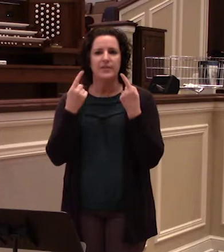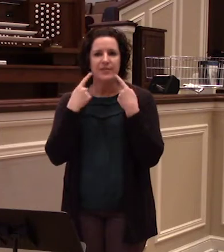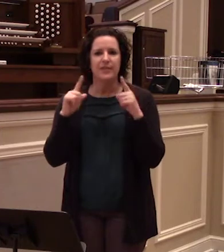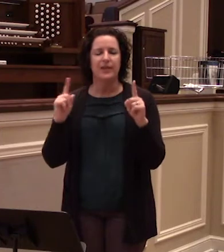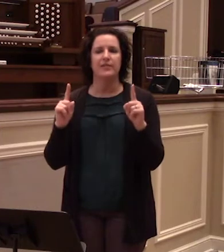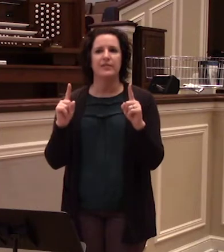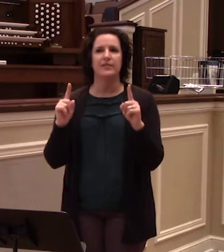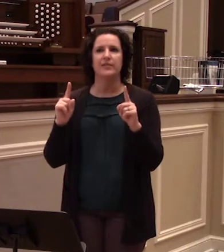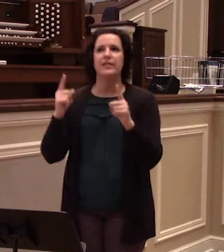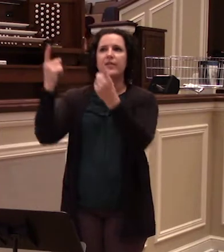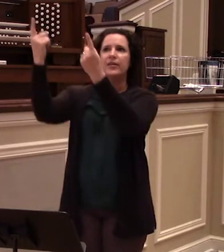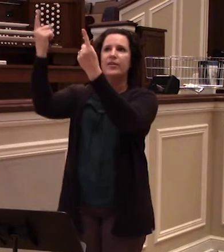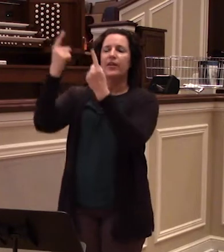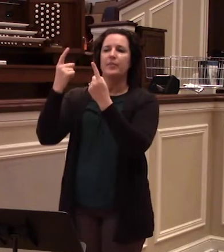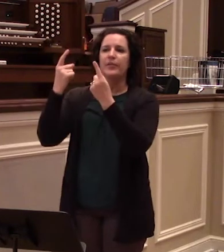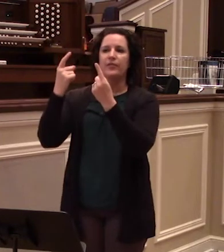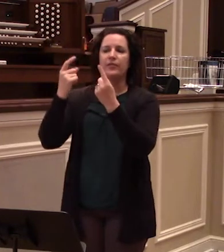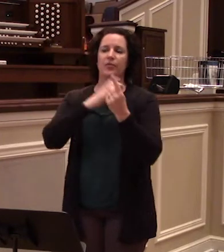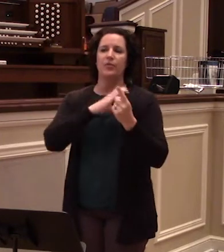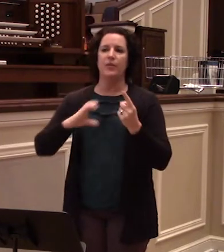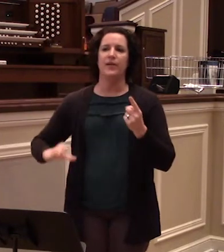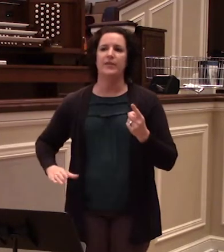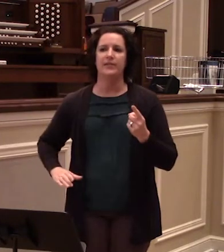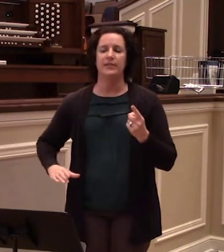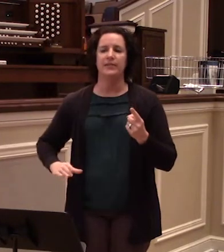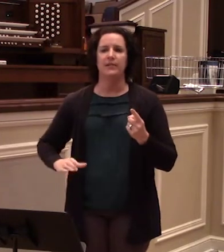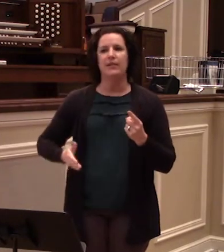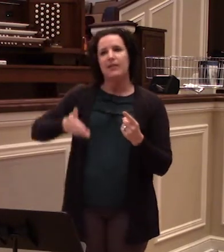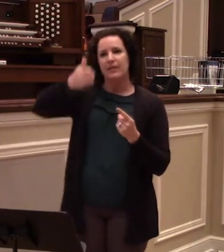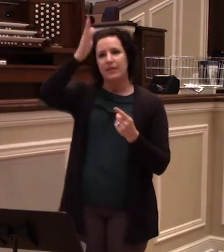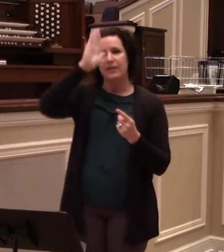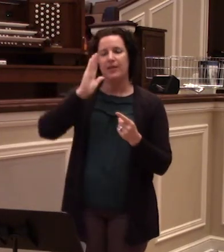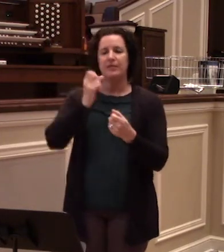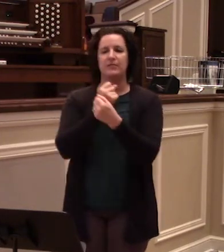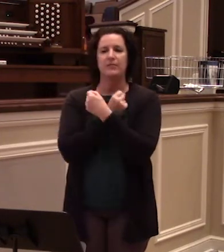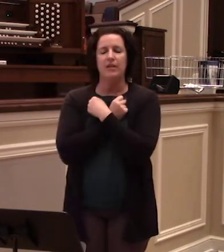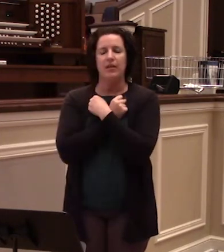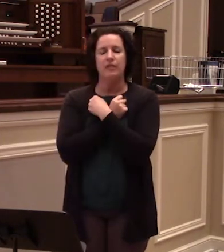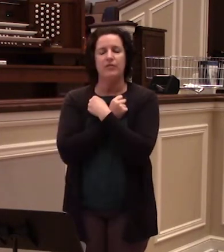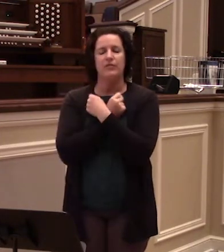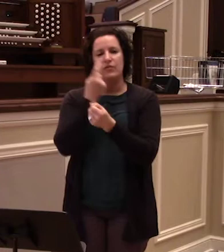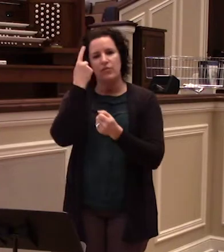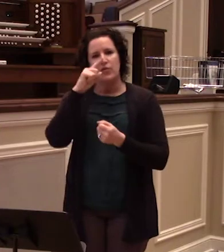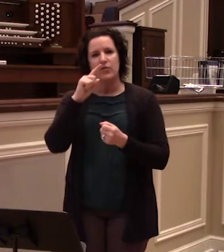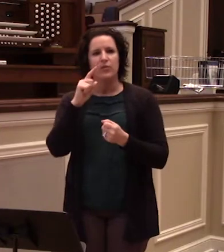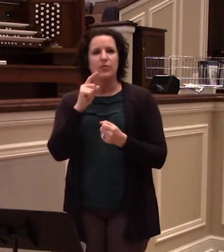Christ? It's John 3:16, God's love for the world.